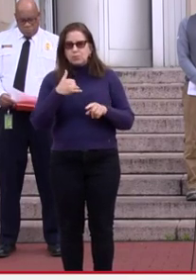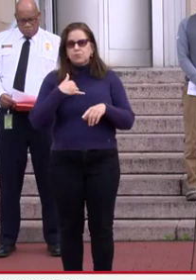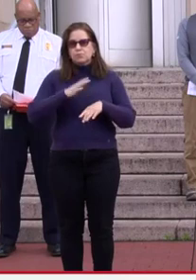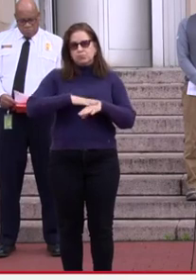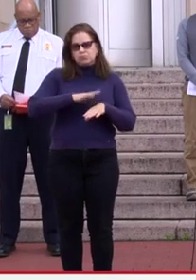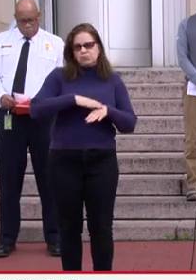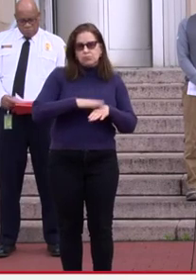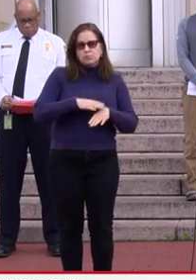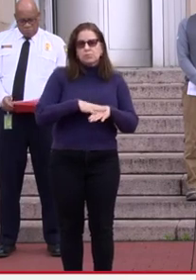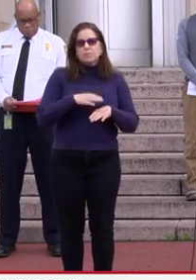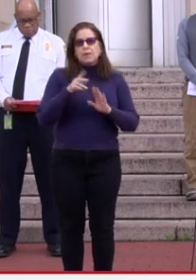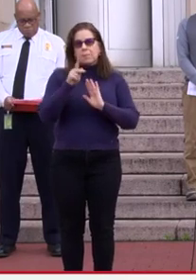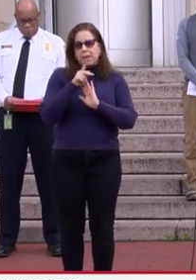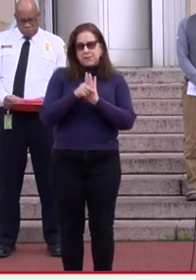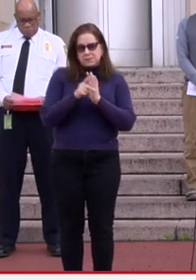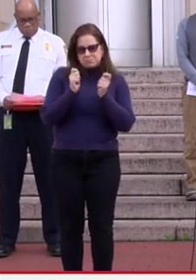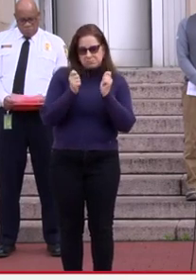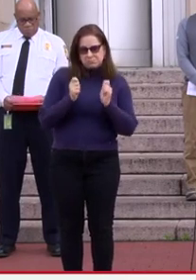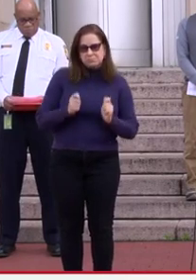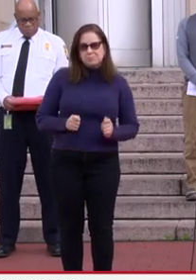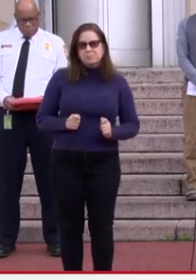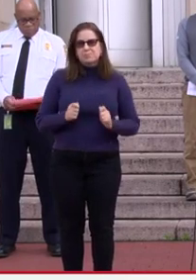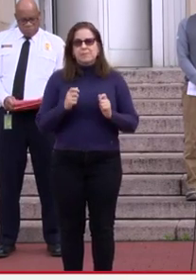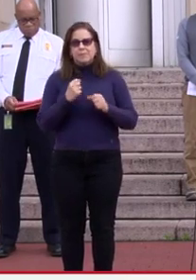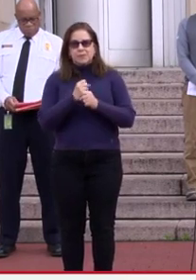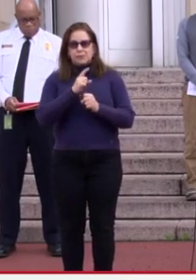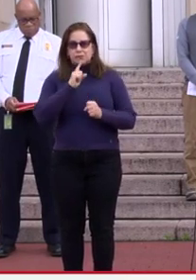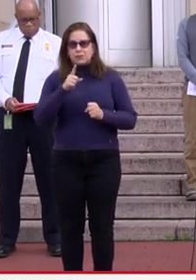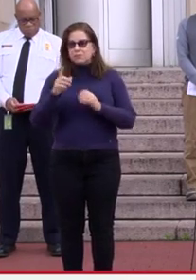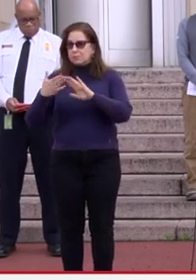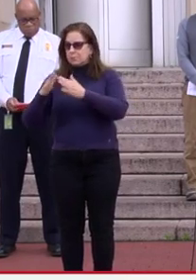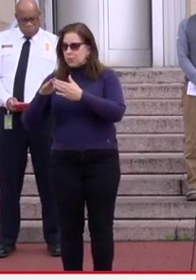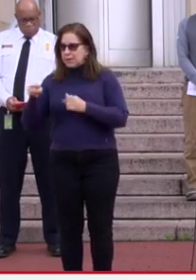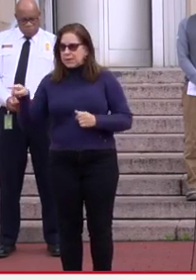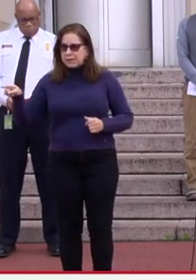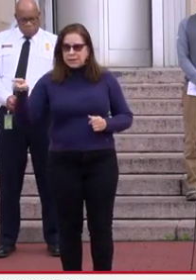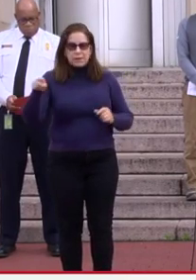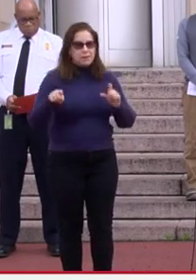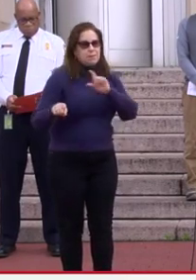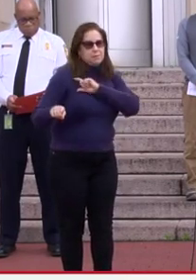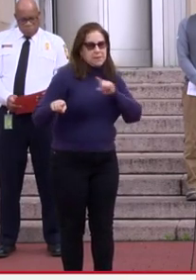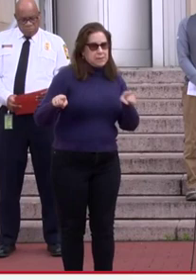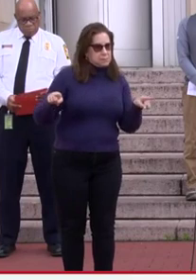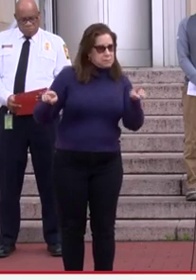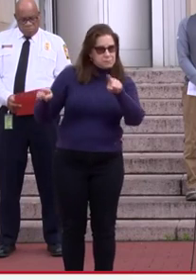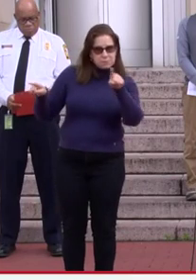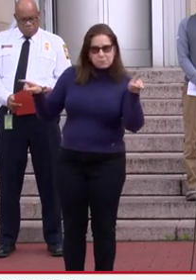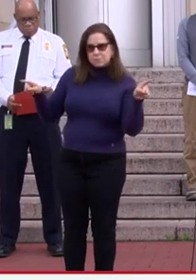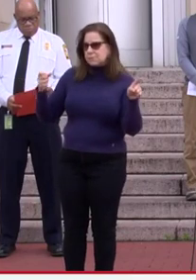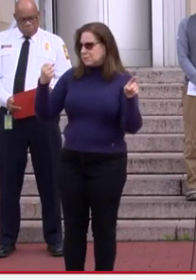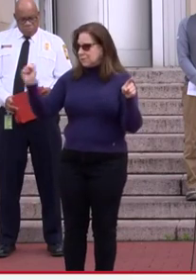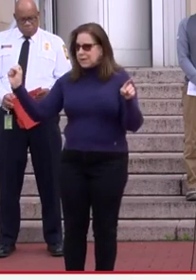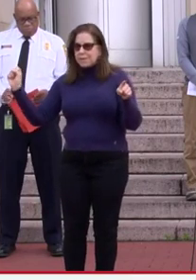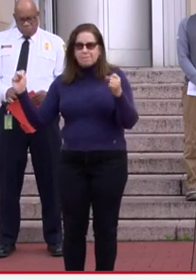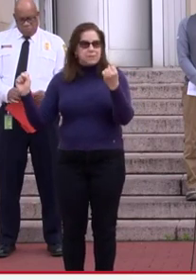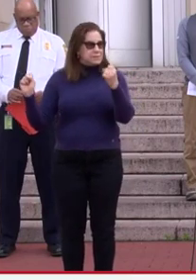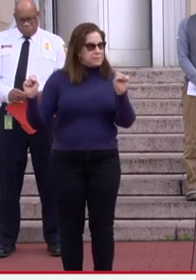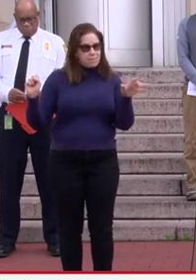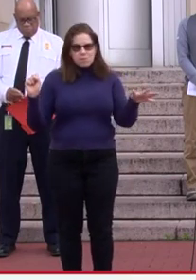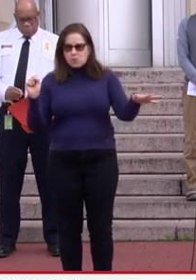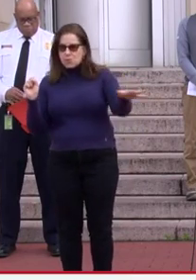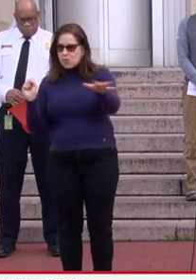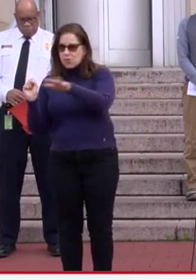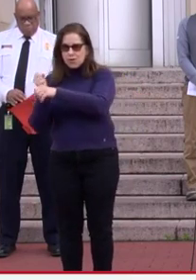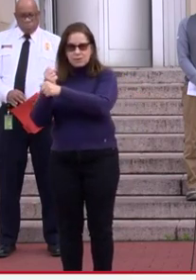for the safety and well-being of both the community and our officers. We've issued a number of communications, including an